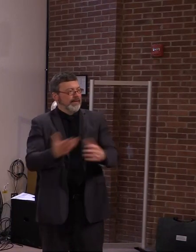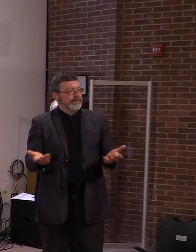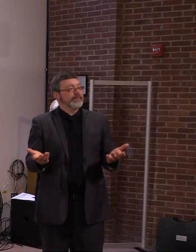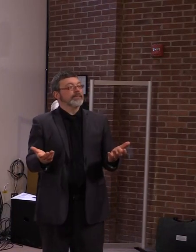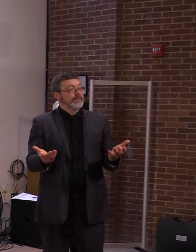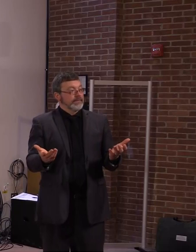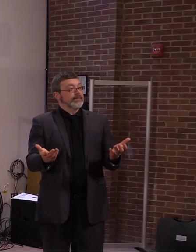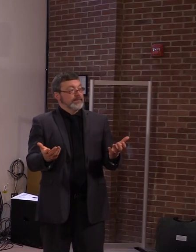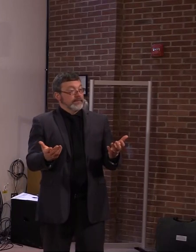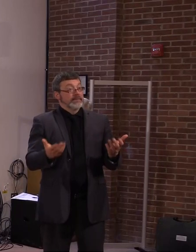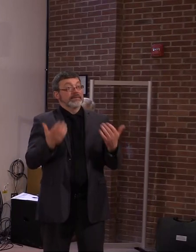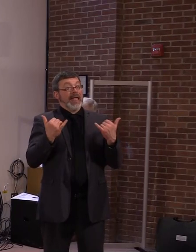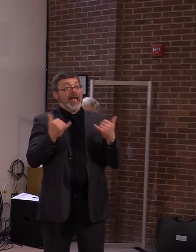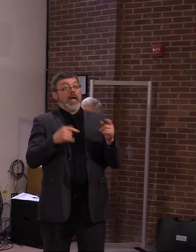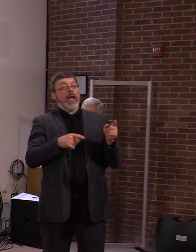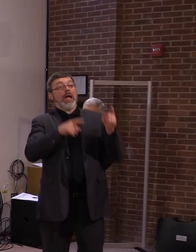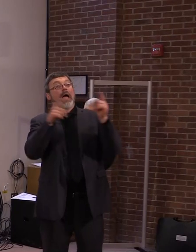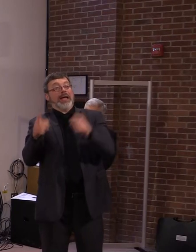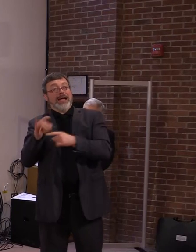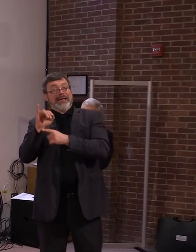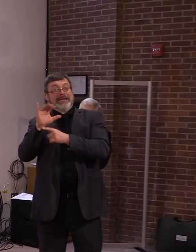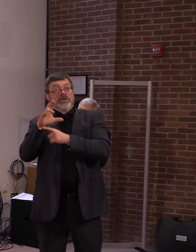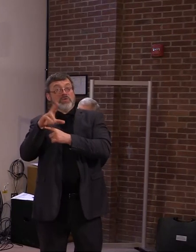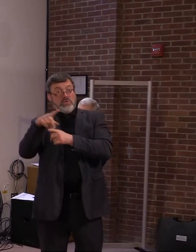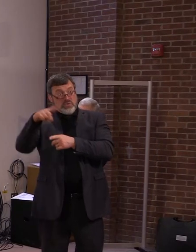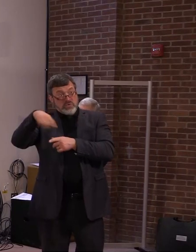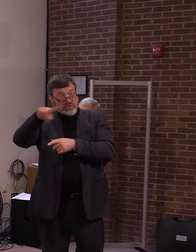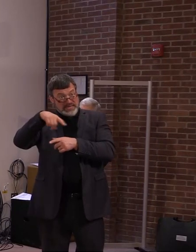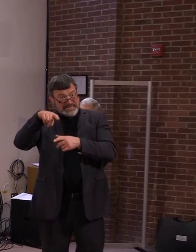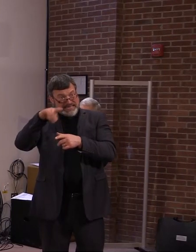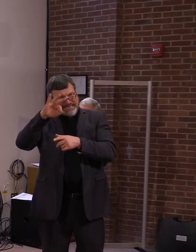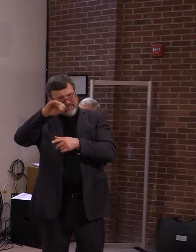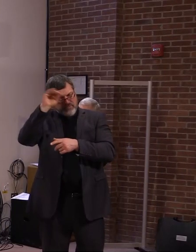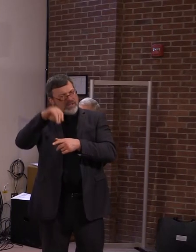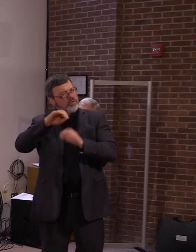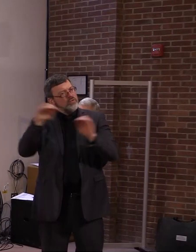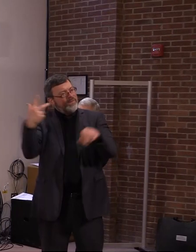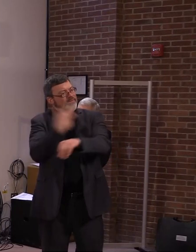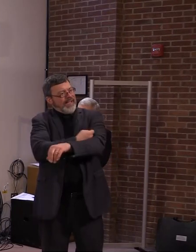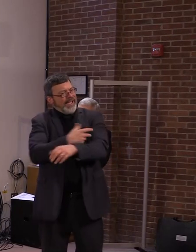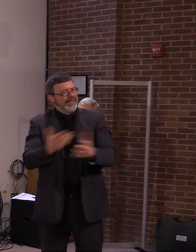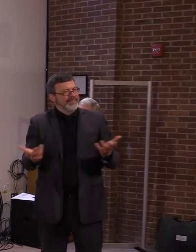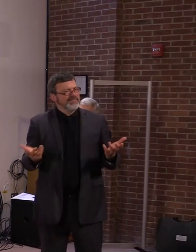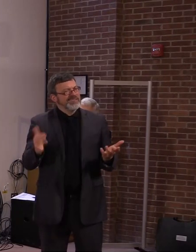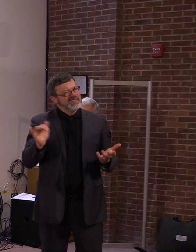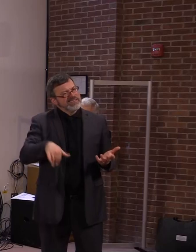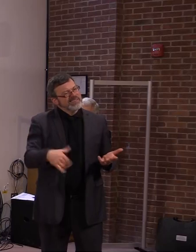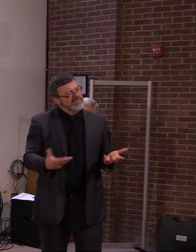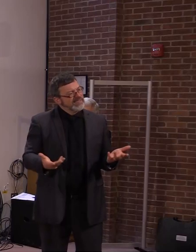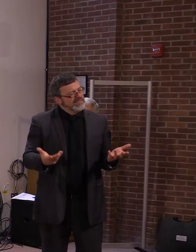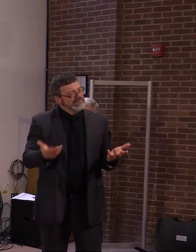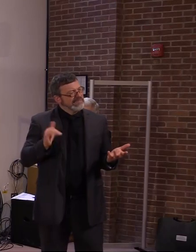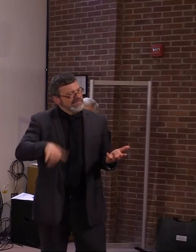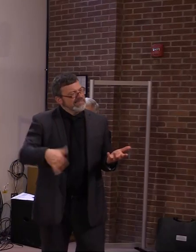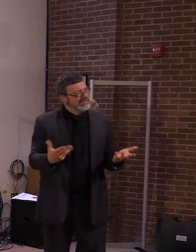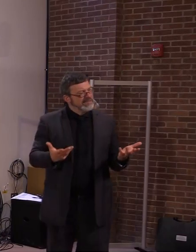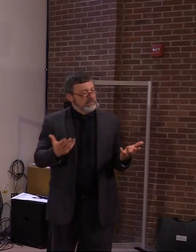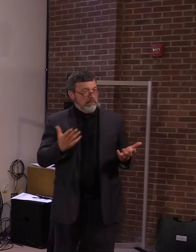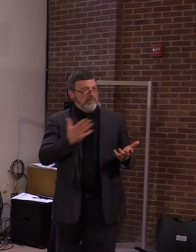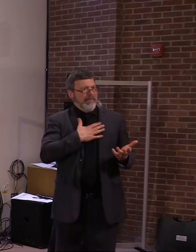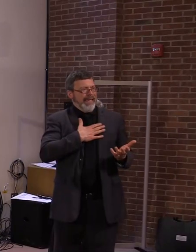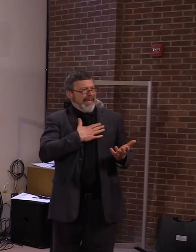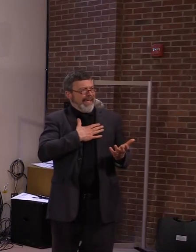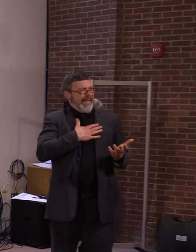90% of those in the ICU are unvaccinated. So, from my standpoint, it seems as